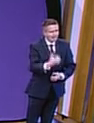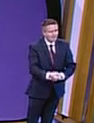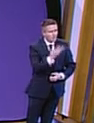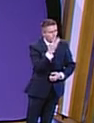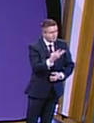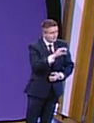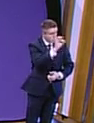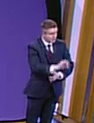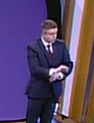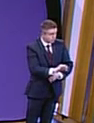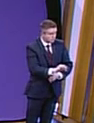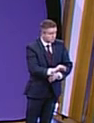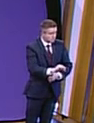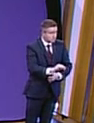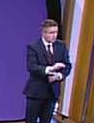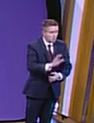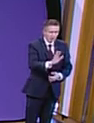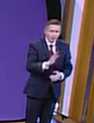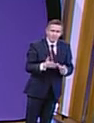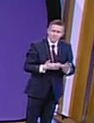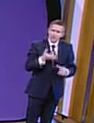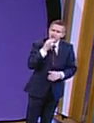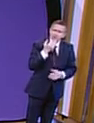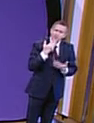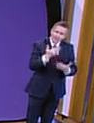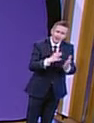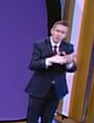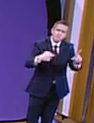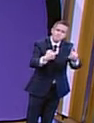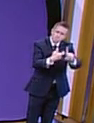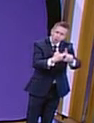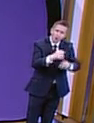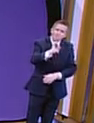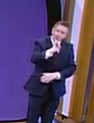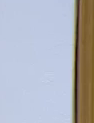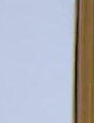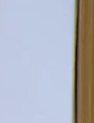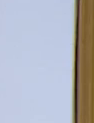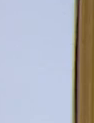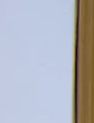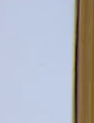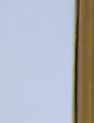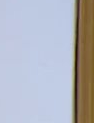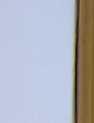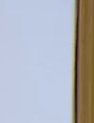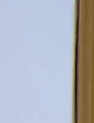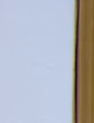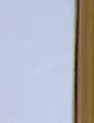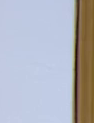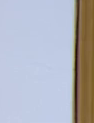before that, I wanted just to thank Mark particularly for his statement. I mean, I think the whole issue around outside the